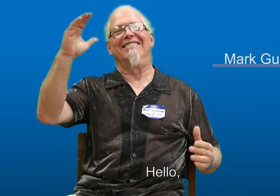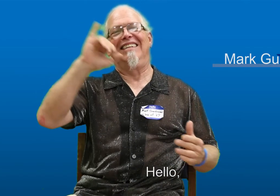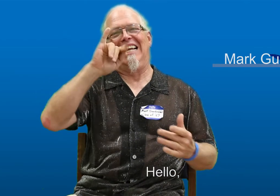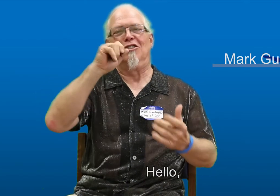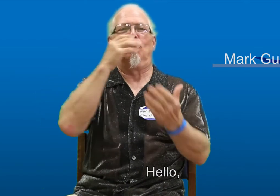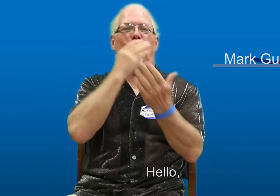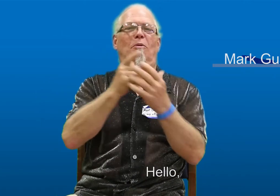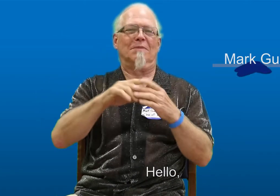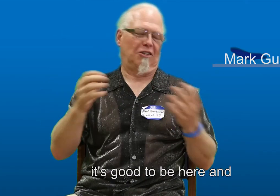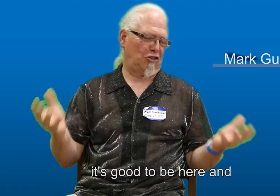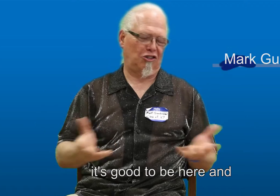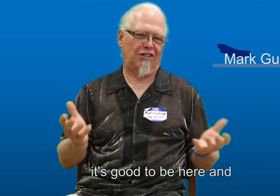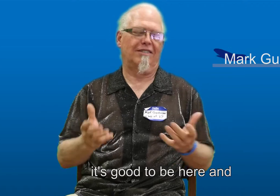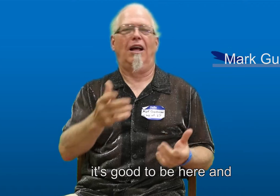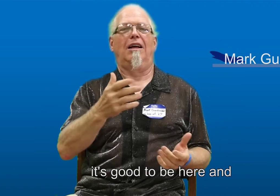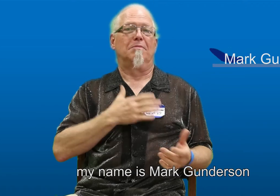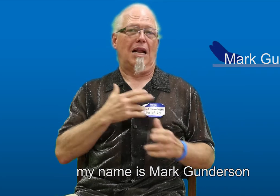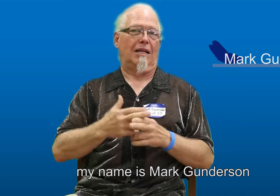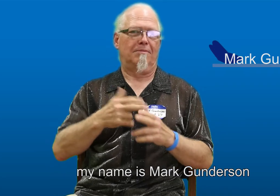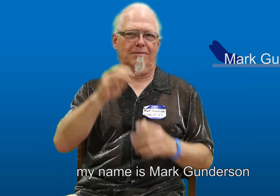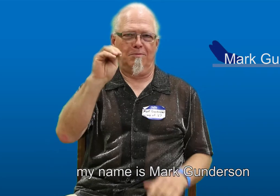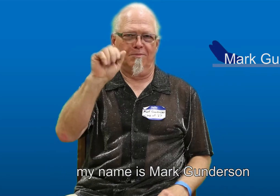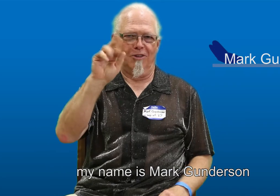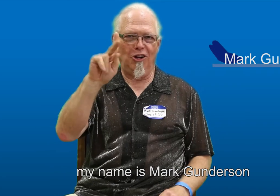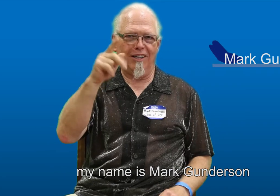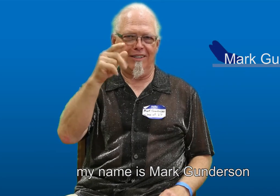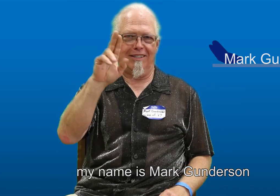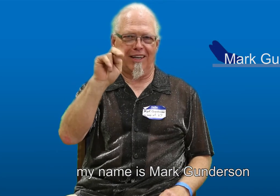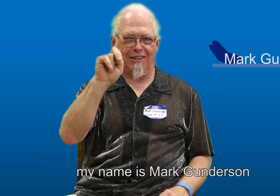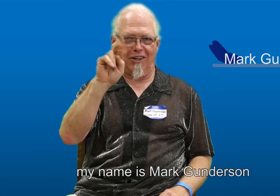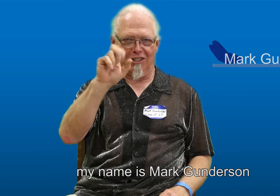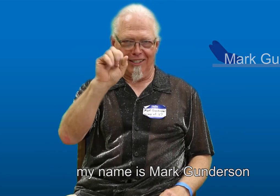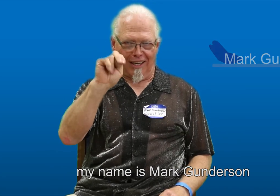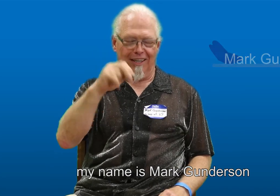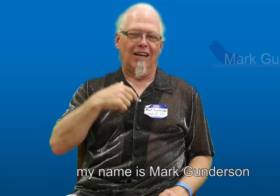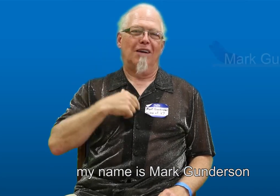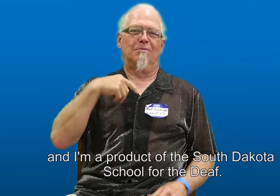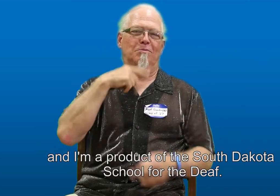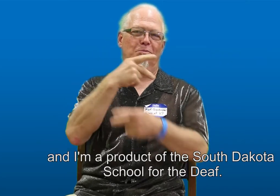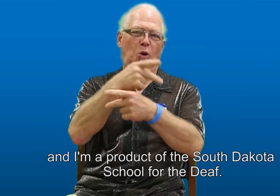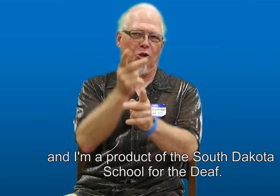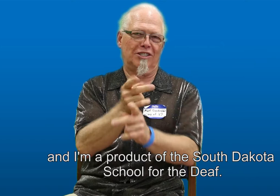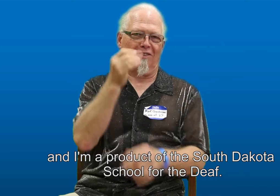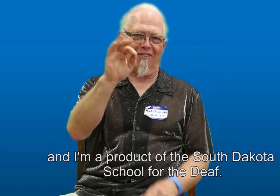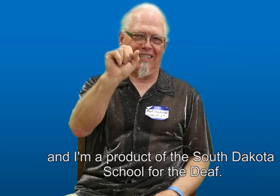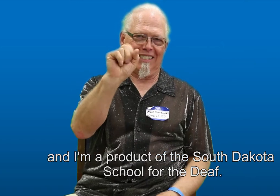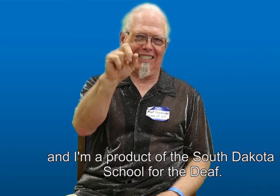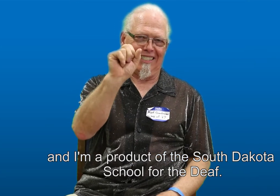Hello, it's good to be here, and my name is Mark Gunderson, and I'm a product